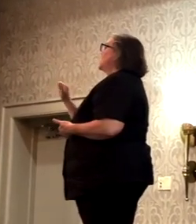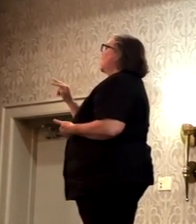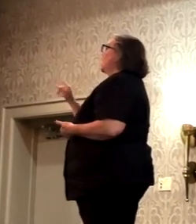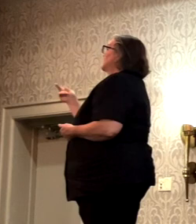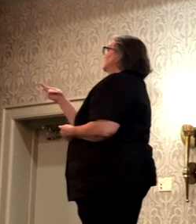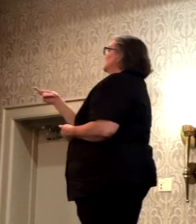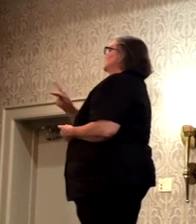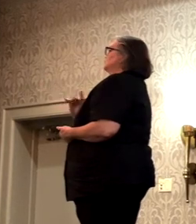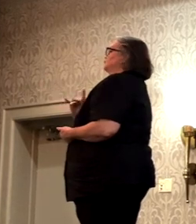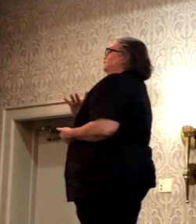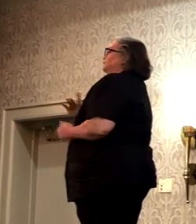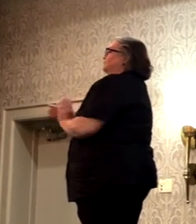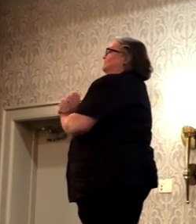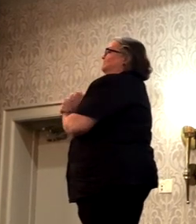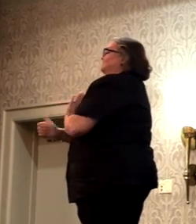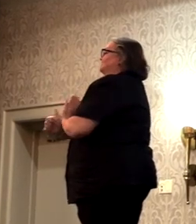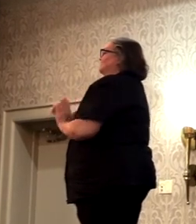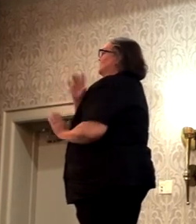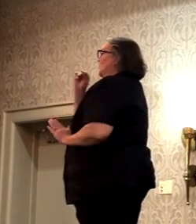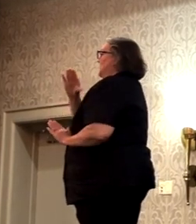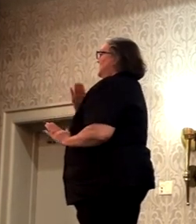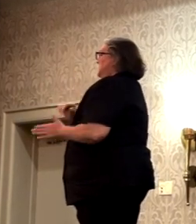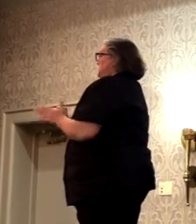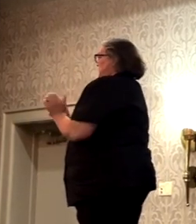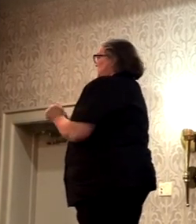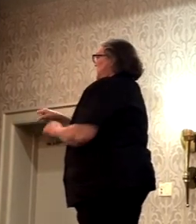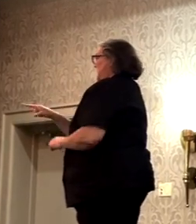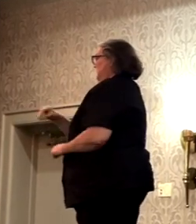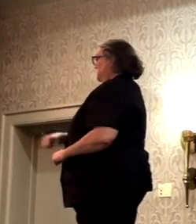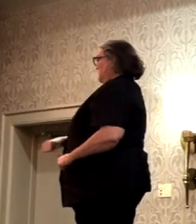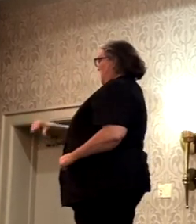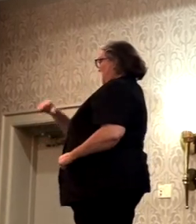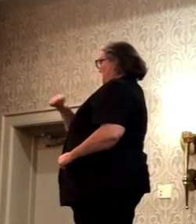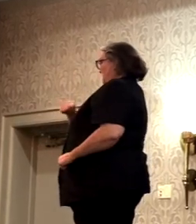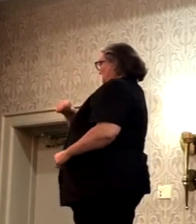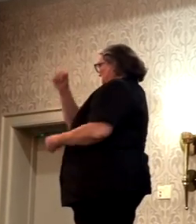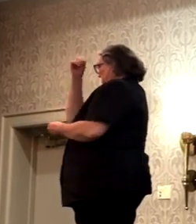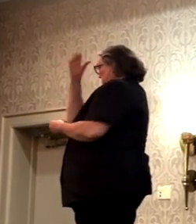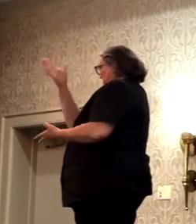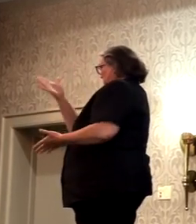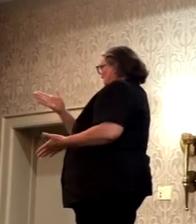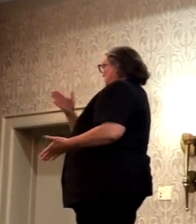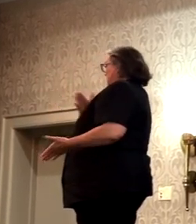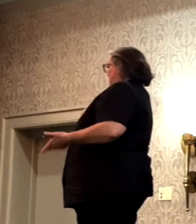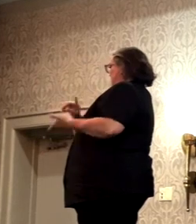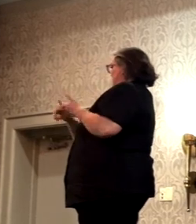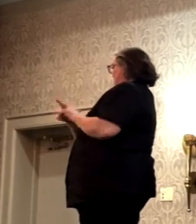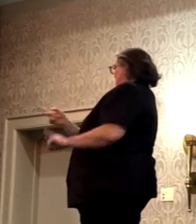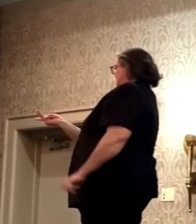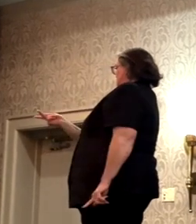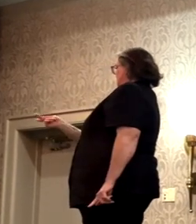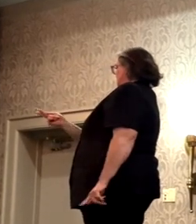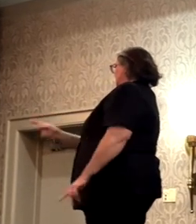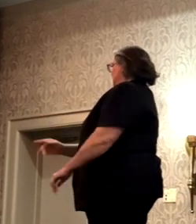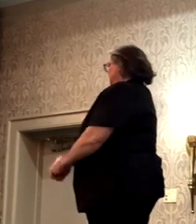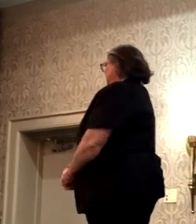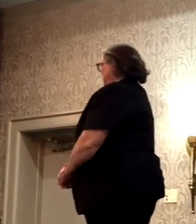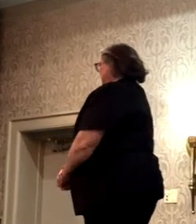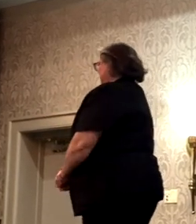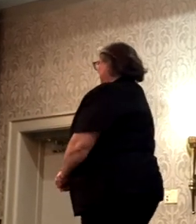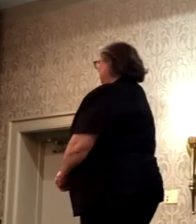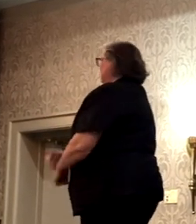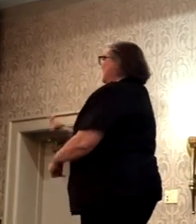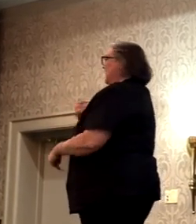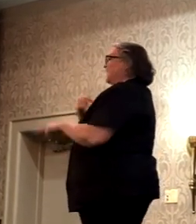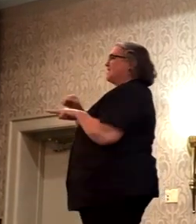incredibly impressive and talented women, and I'm really proud to say that they are friends of mine. You know, as I